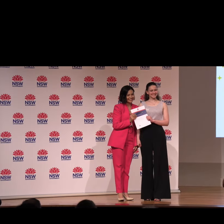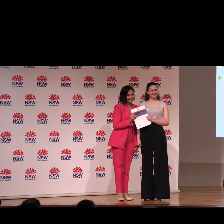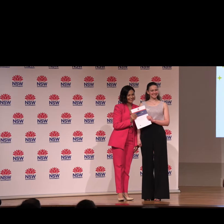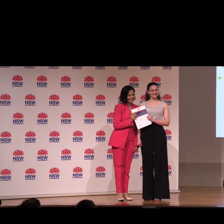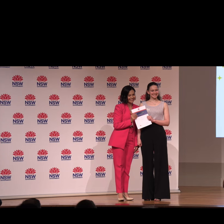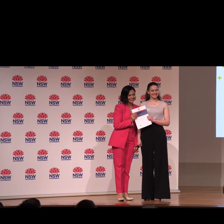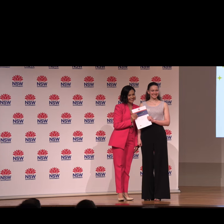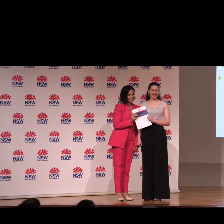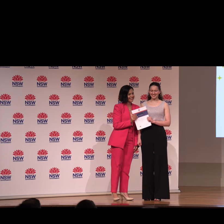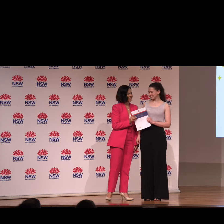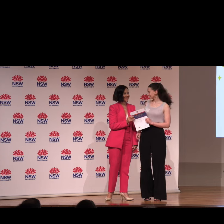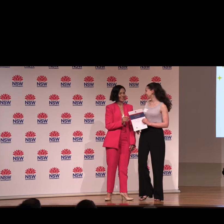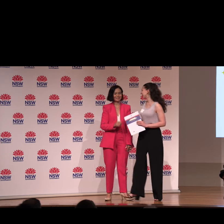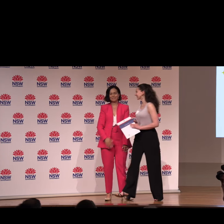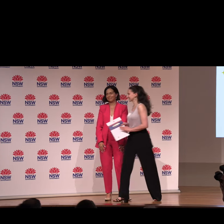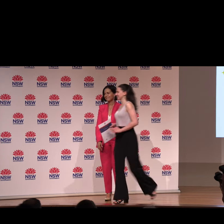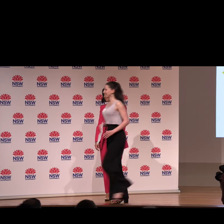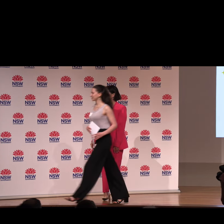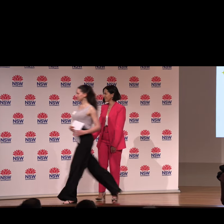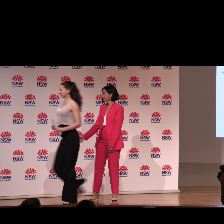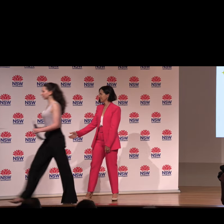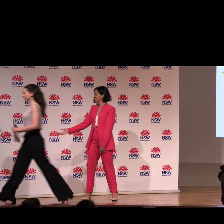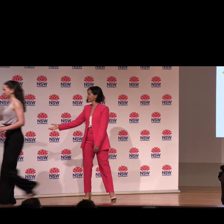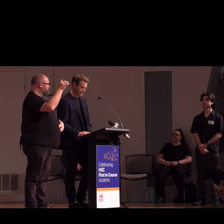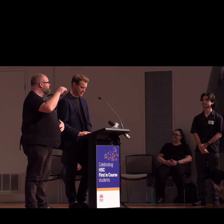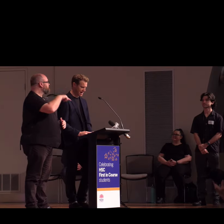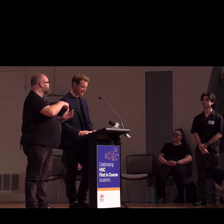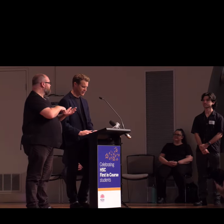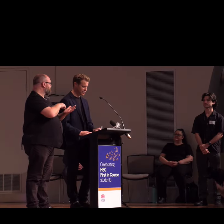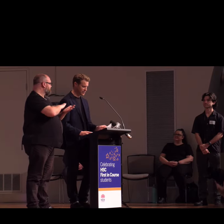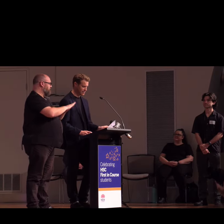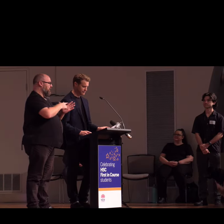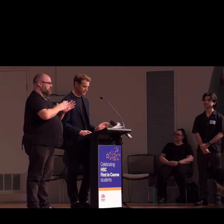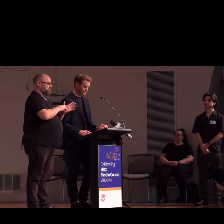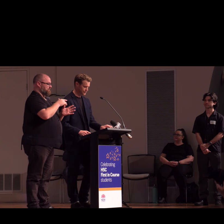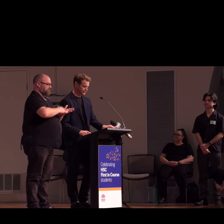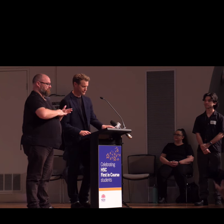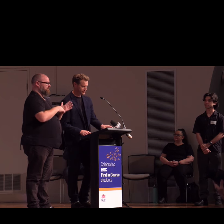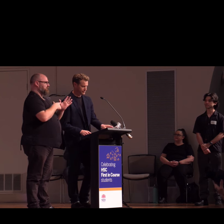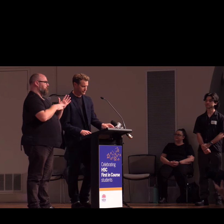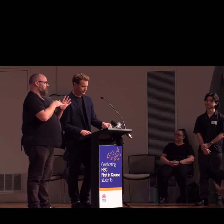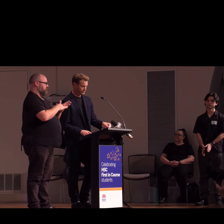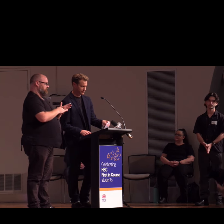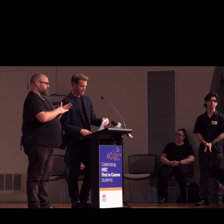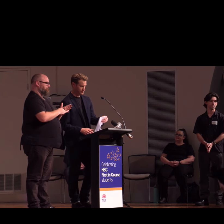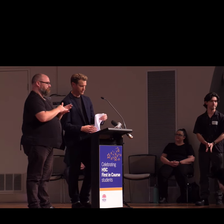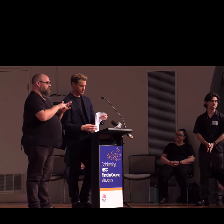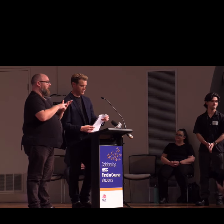In Hungarian Continuers, Tamás Hercseg, Outside Tutor.